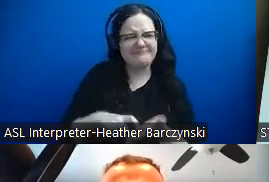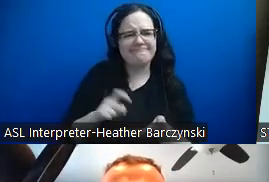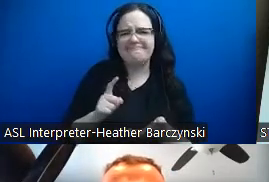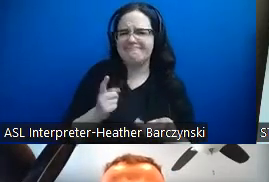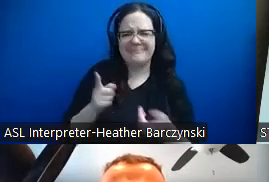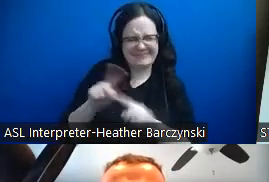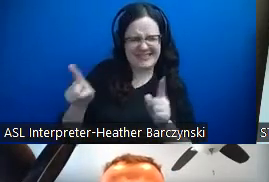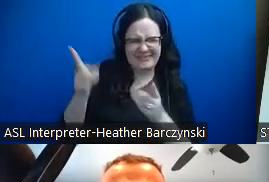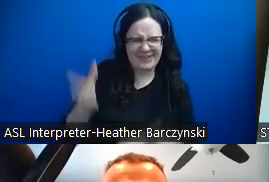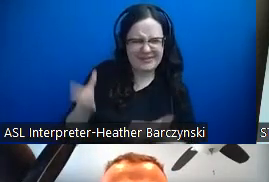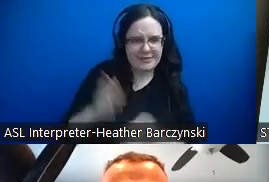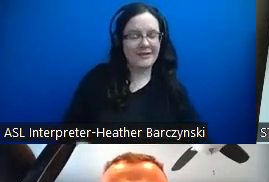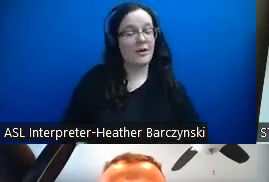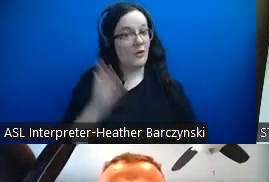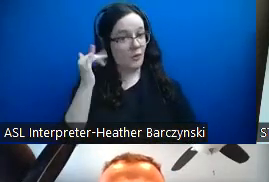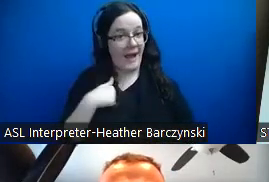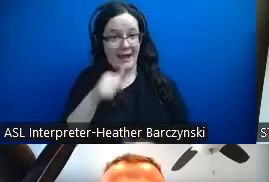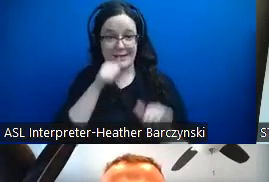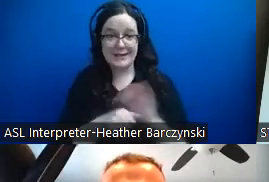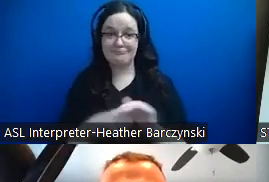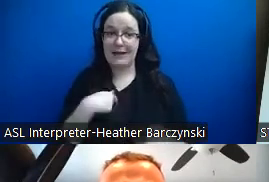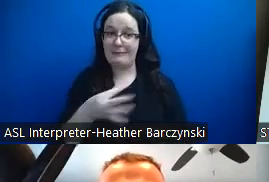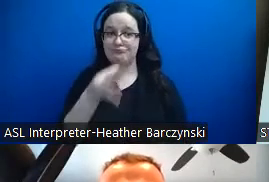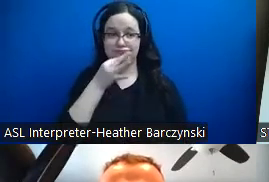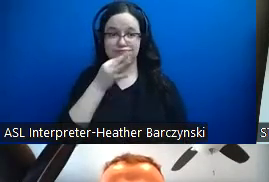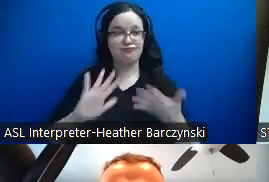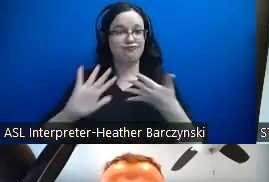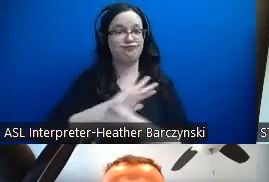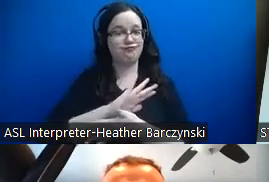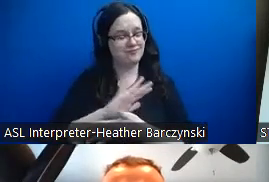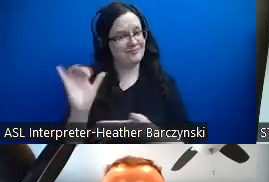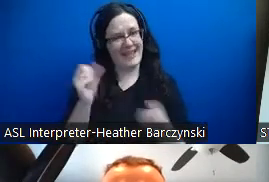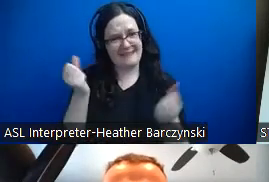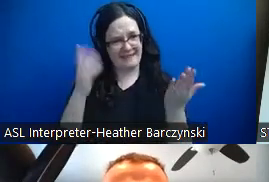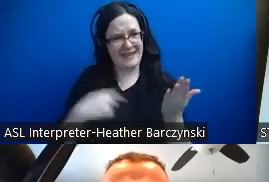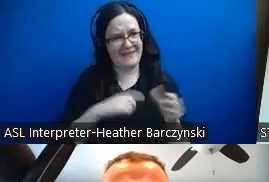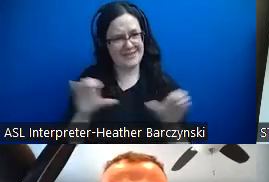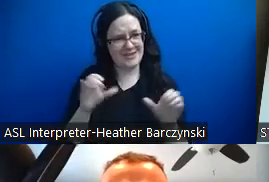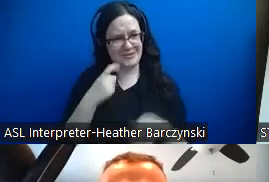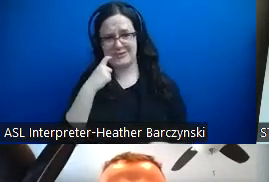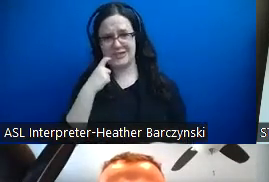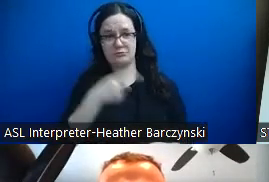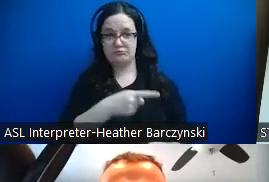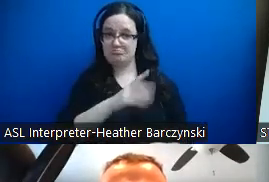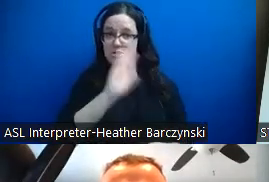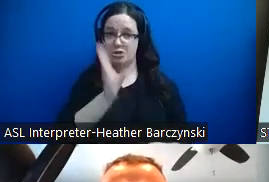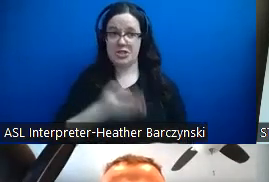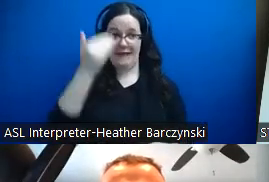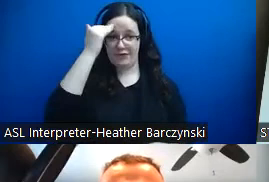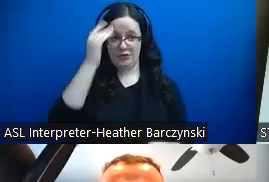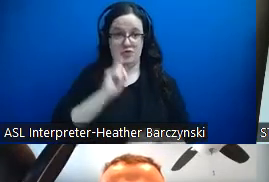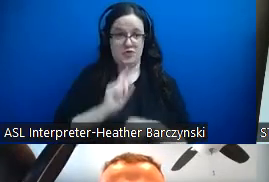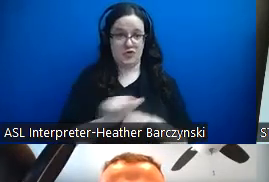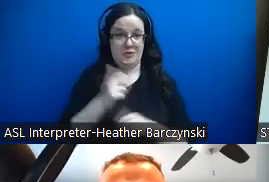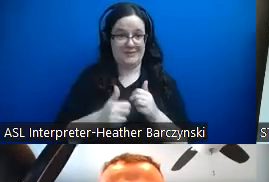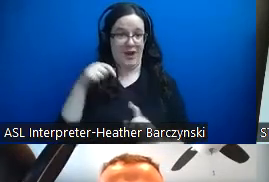it masterfully, I guess, like a lot of us do in this addiction. She never knew what was really going on until I